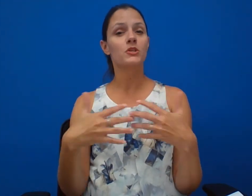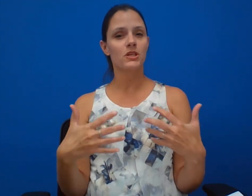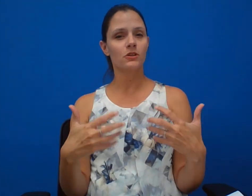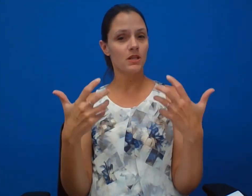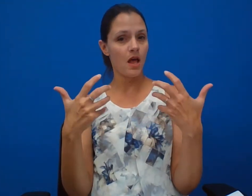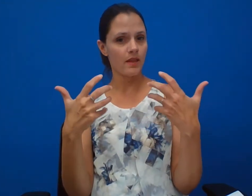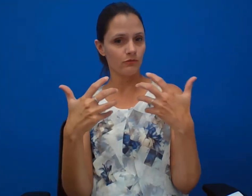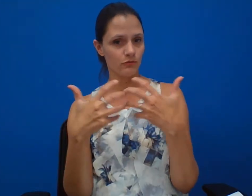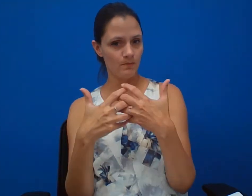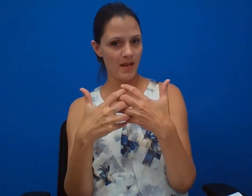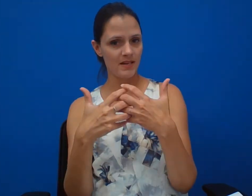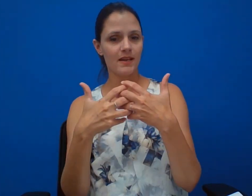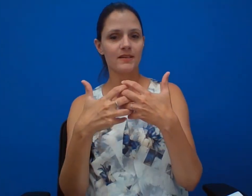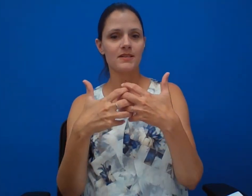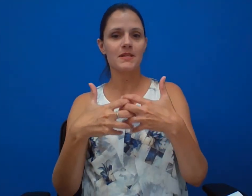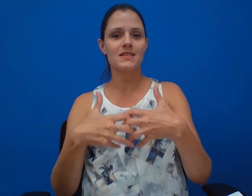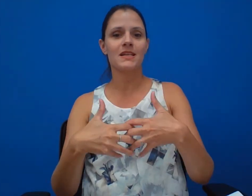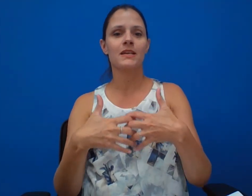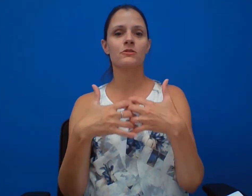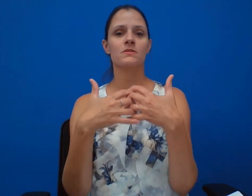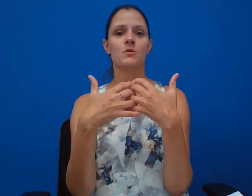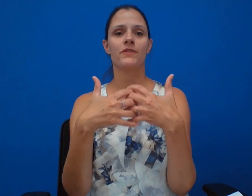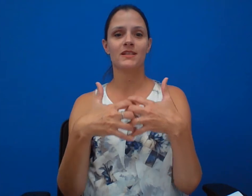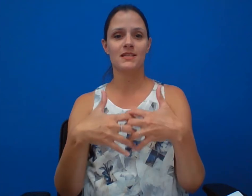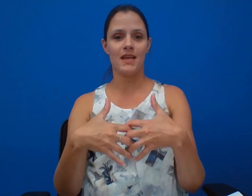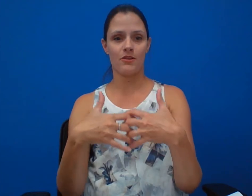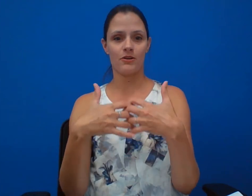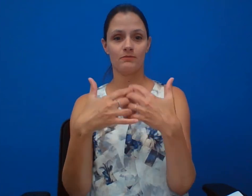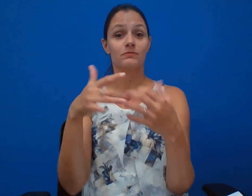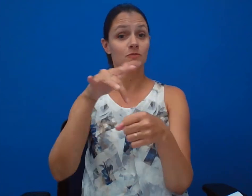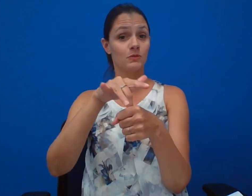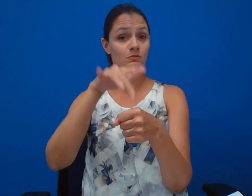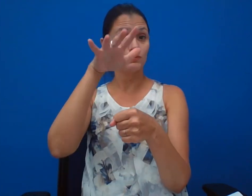Machine looks a lot like roommate, except it's the gears moving together.